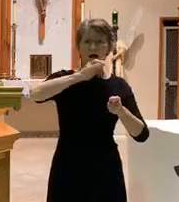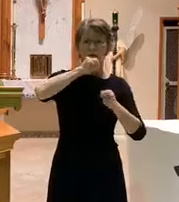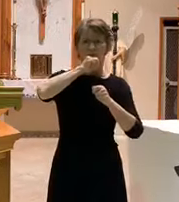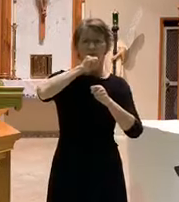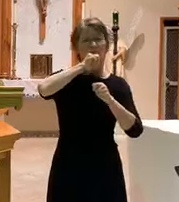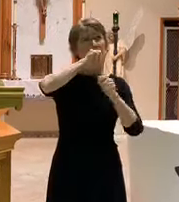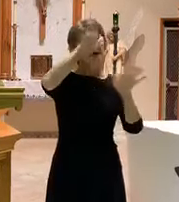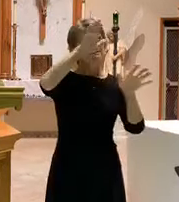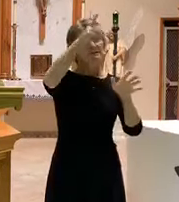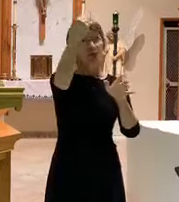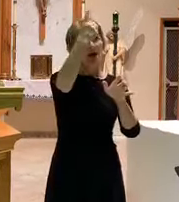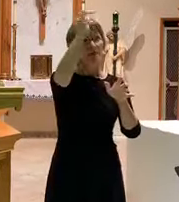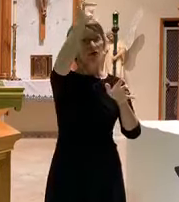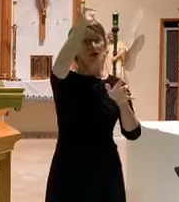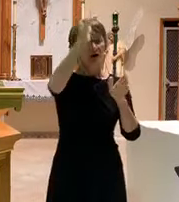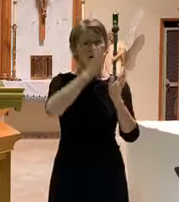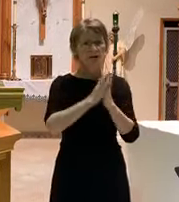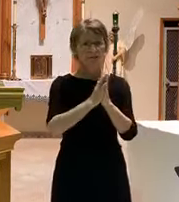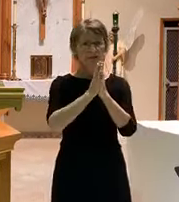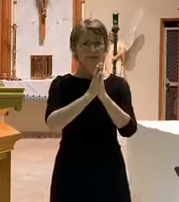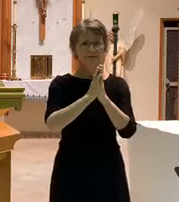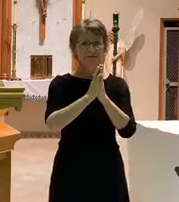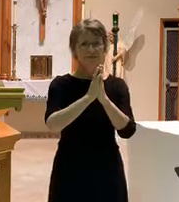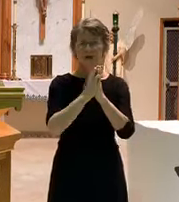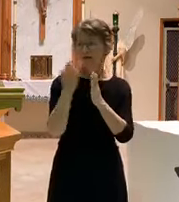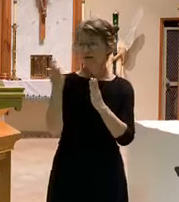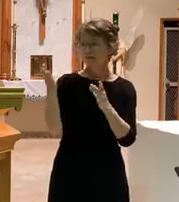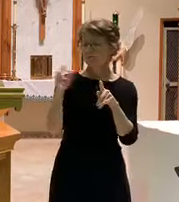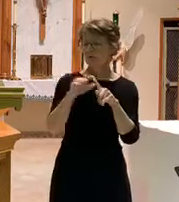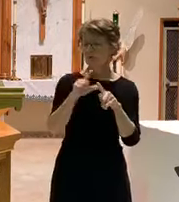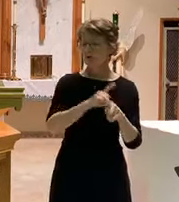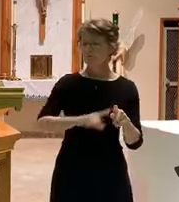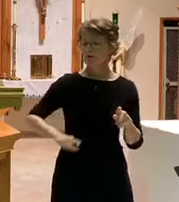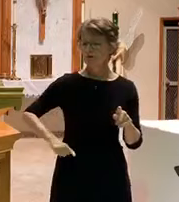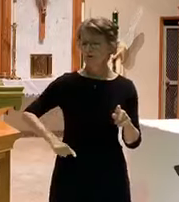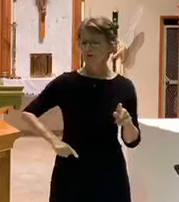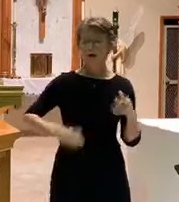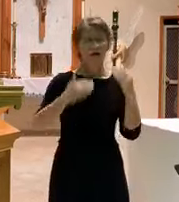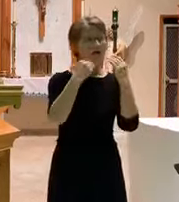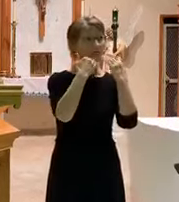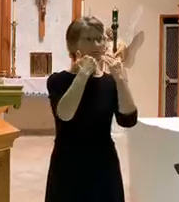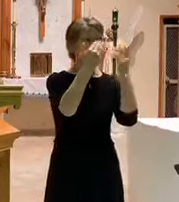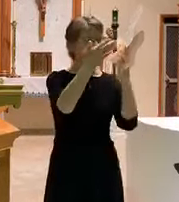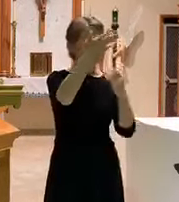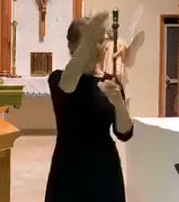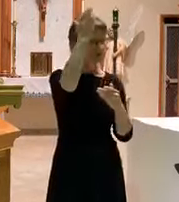blessed forever. Amen. The word of the Lord.